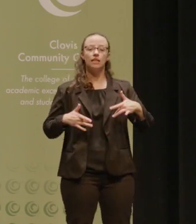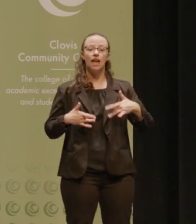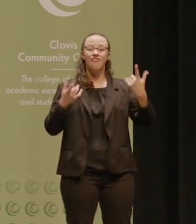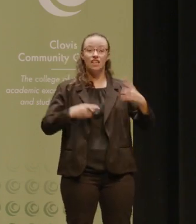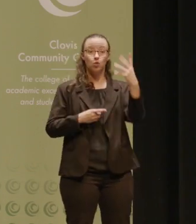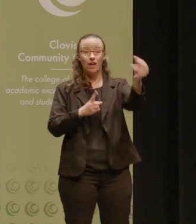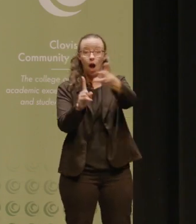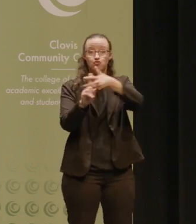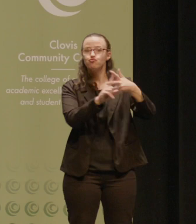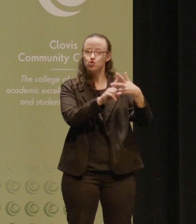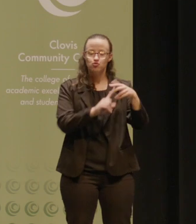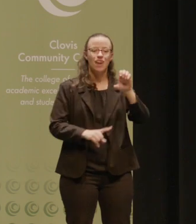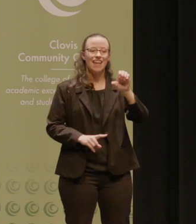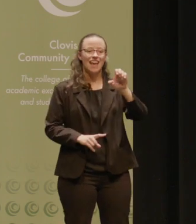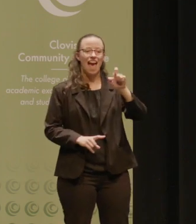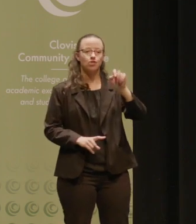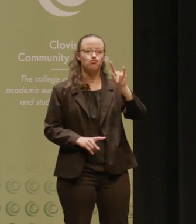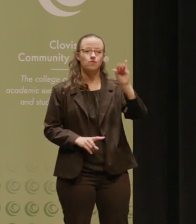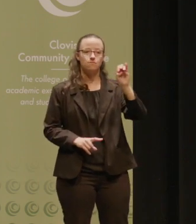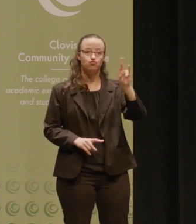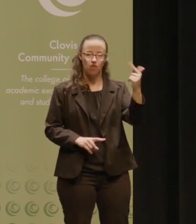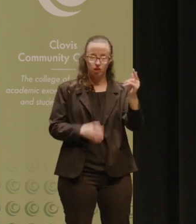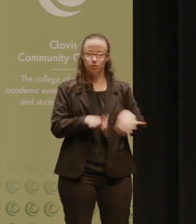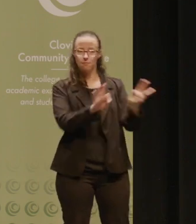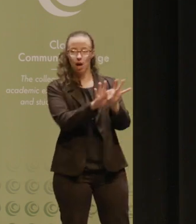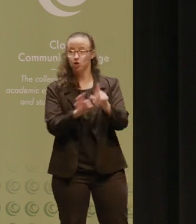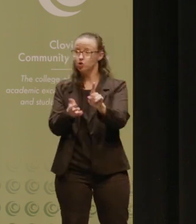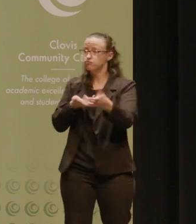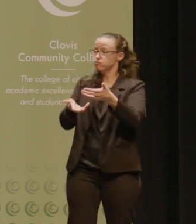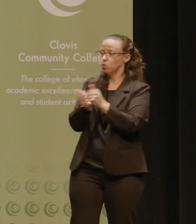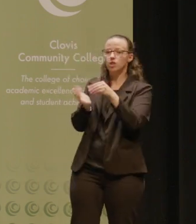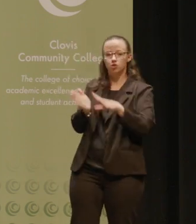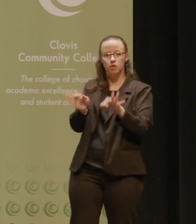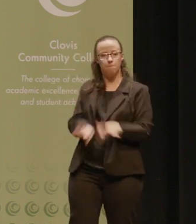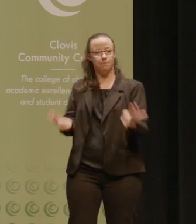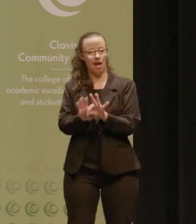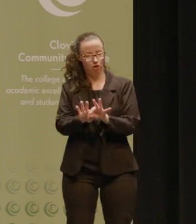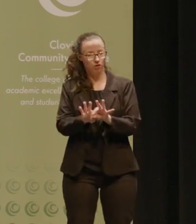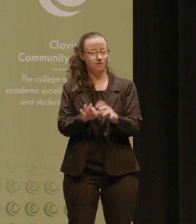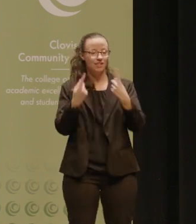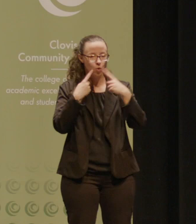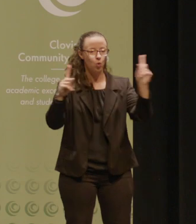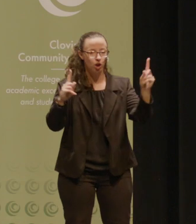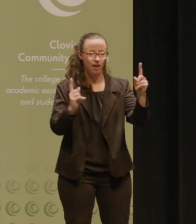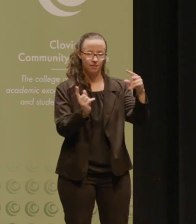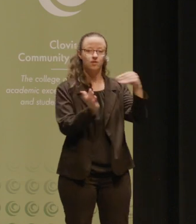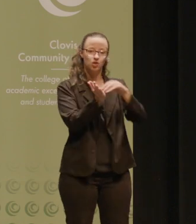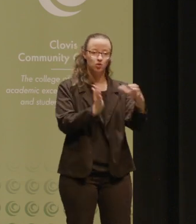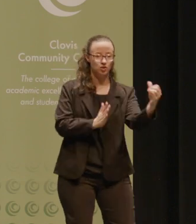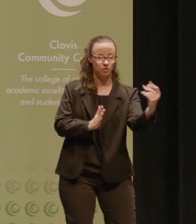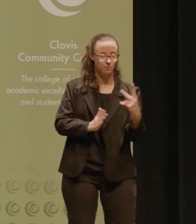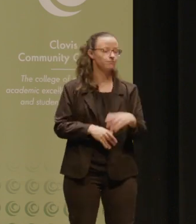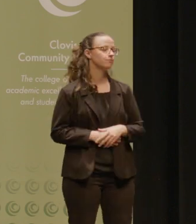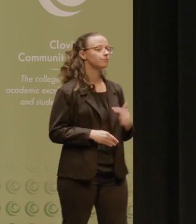those matter. Going out to the community, you talking to students, it matters. We are working, and it's coming back. And let me share